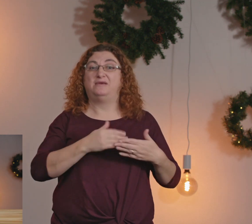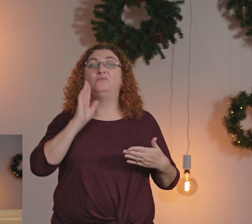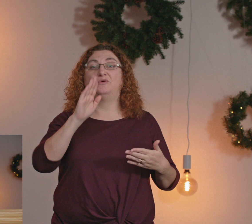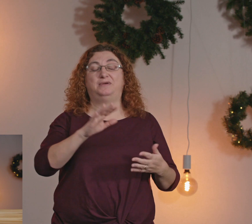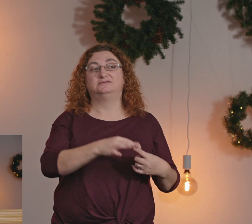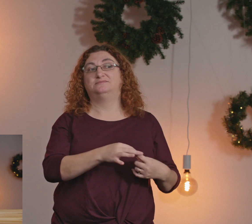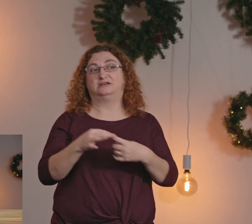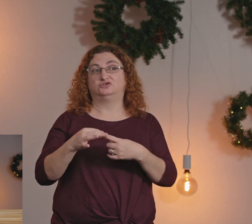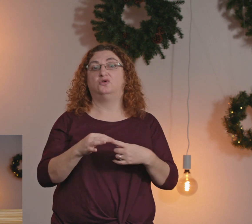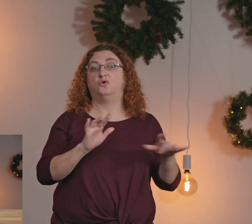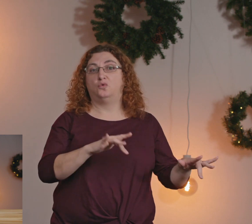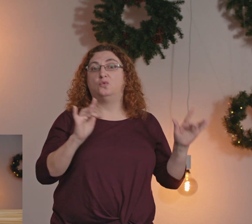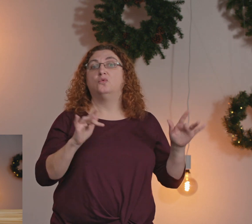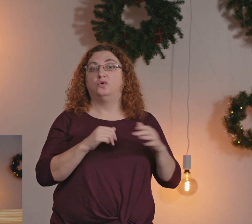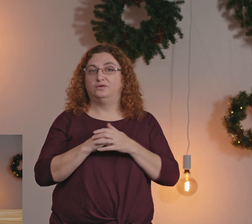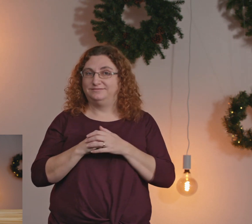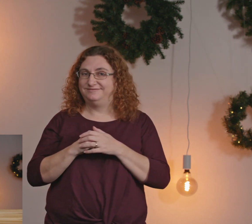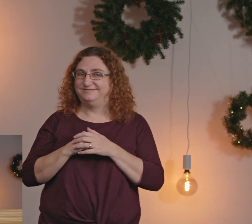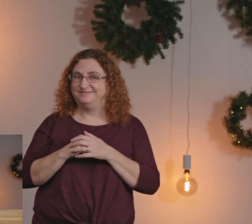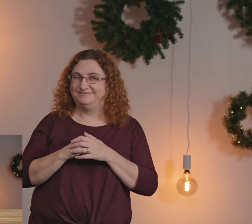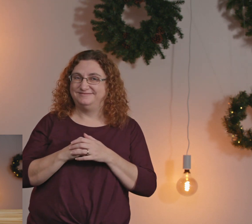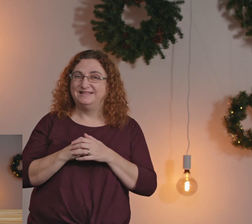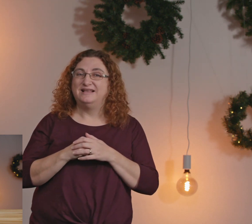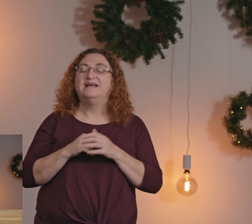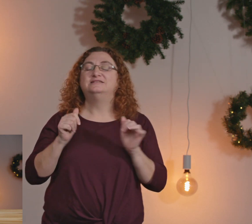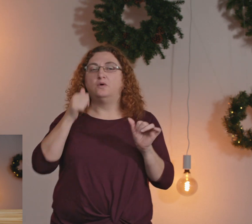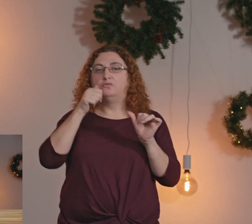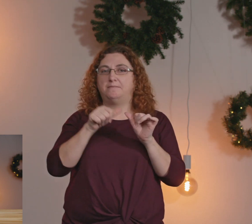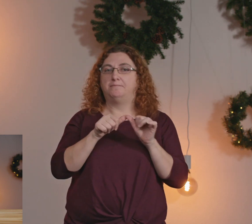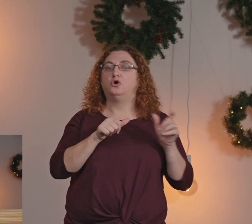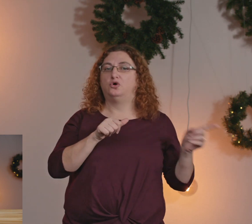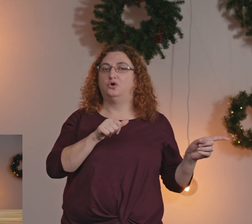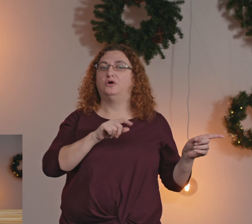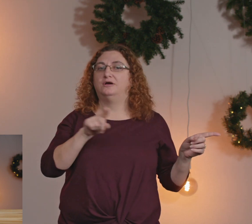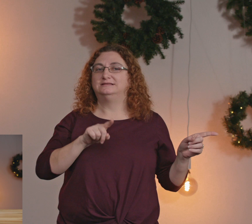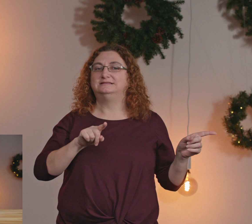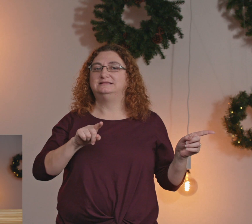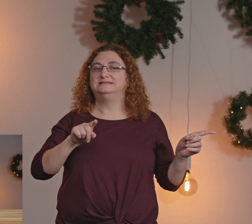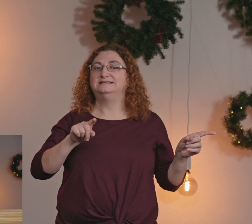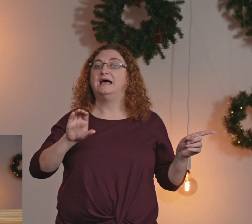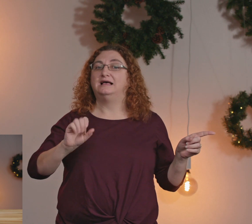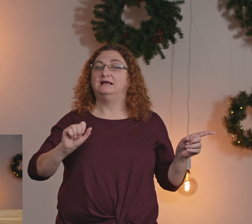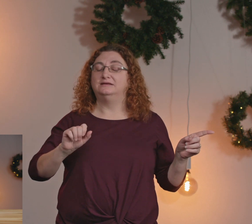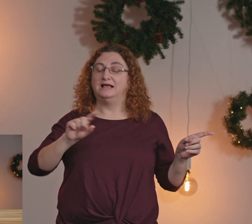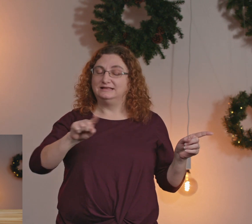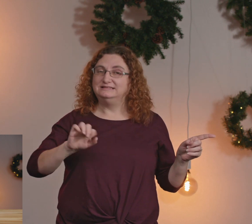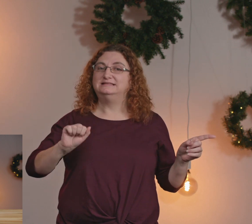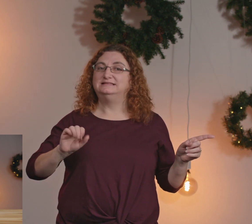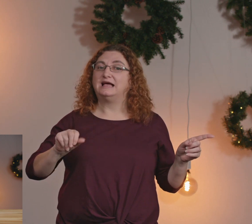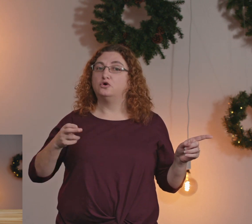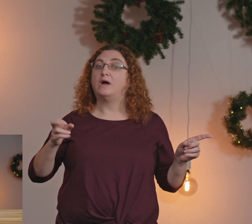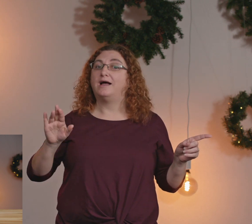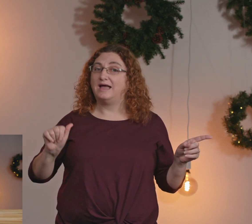You have to imagine Zechariah's last 10 months of life. I enjoy talking. I